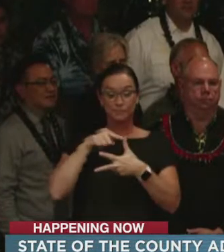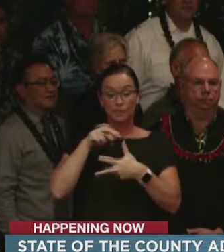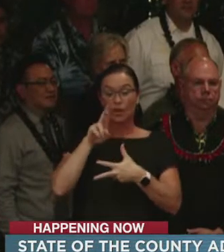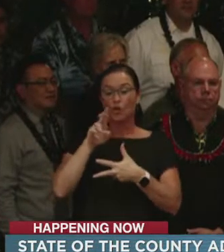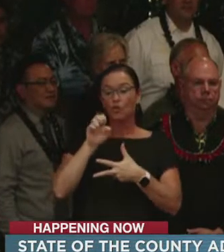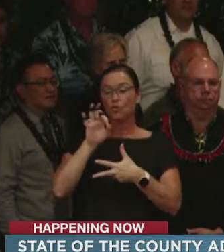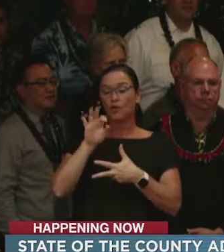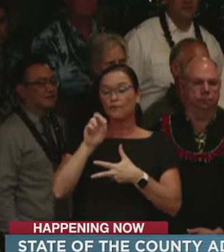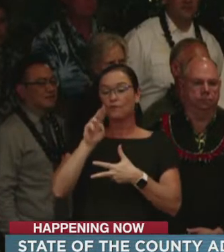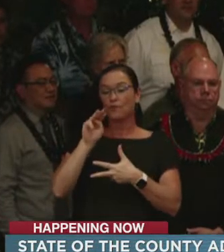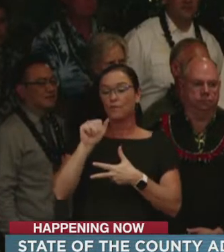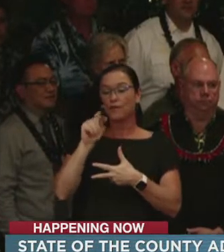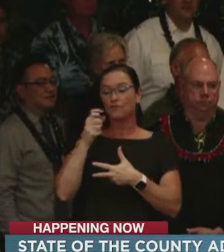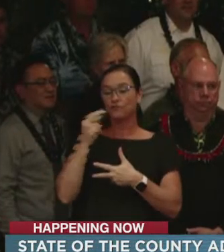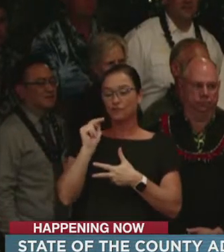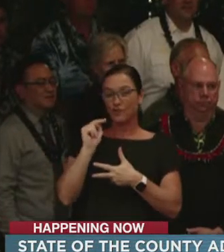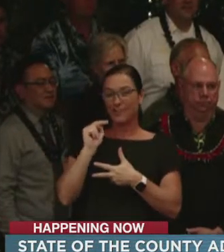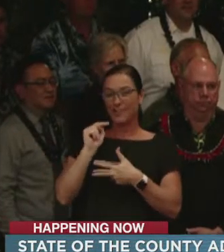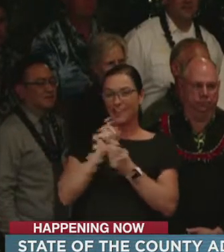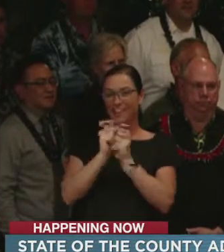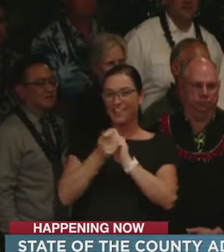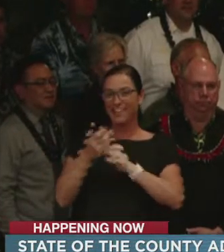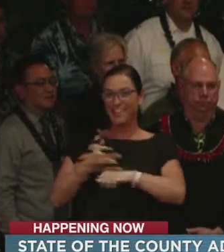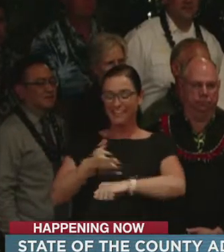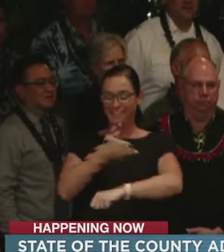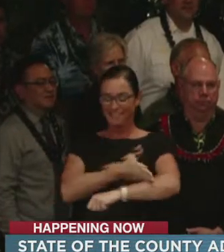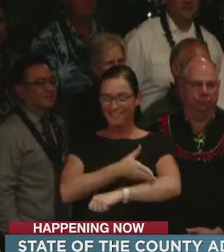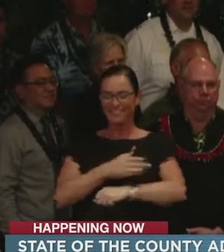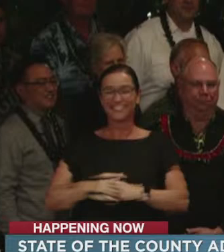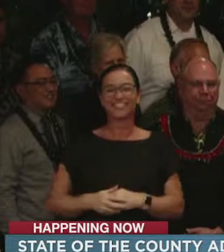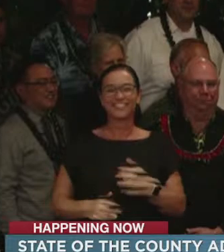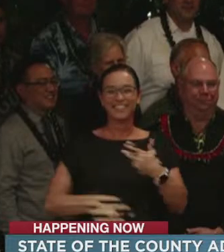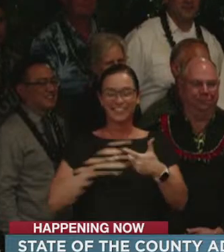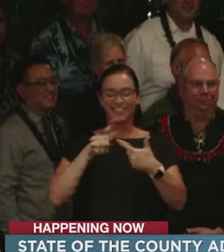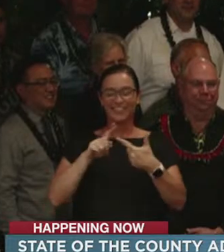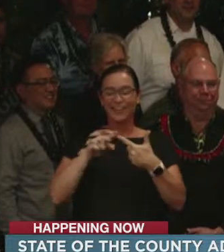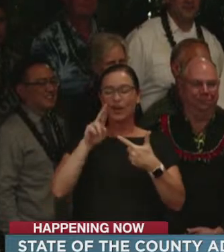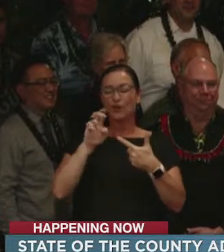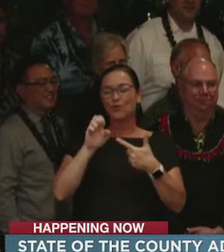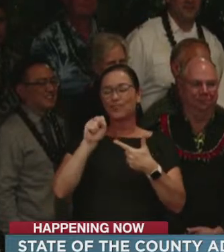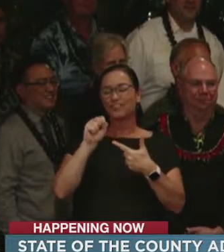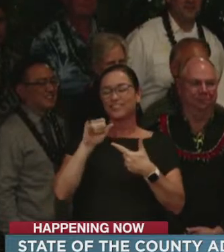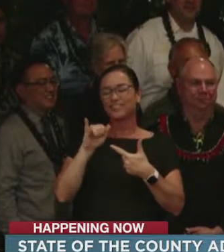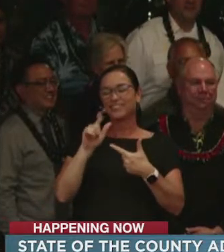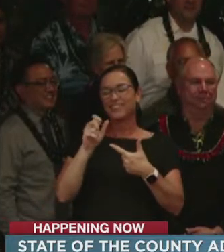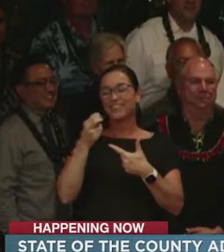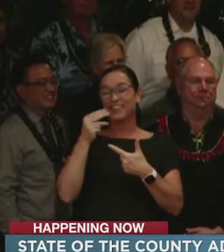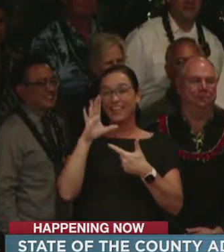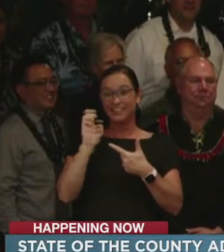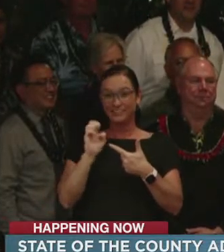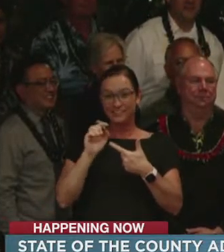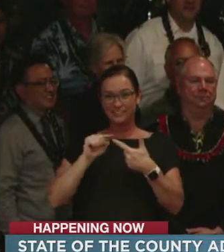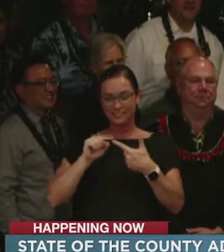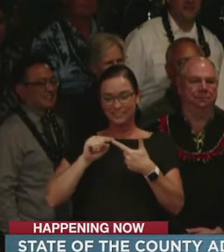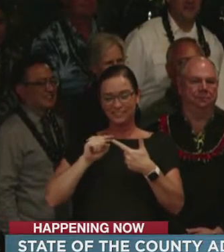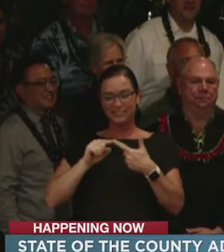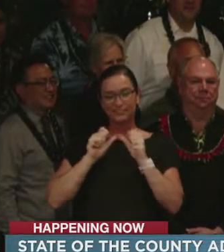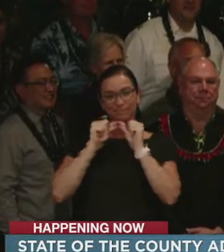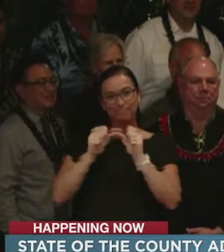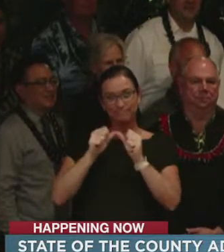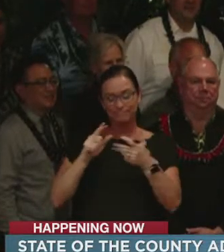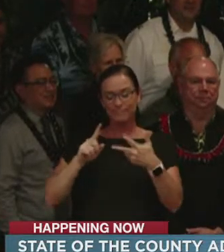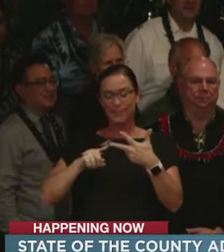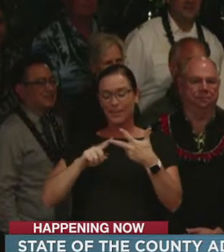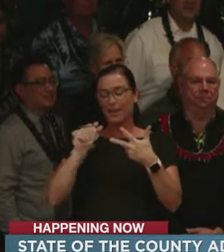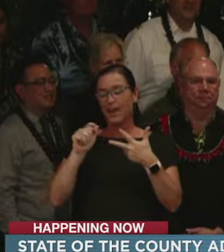Reformation, they got to spell this out, resilience, and adaptation.